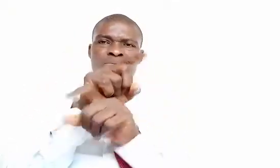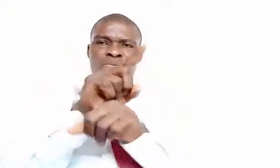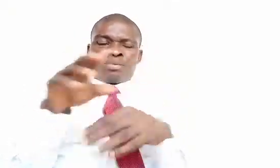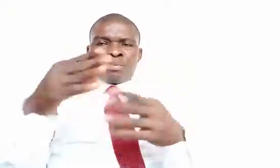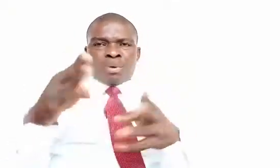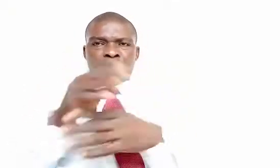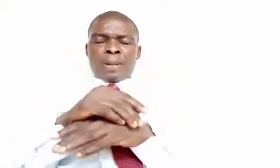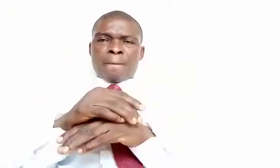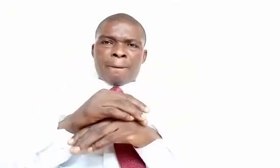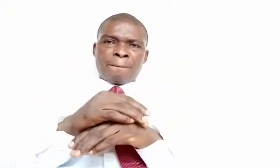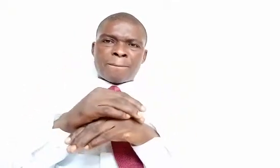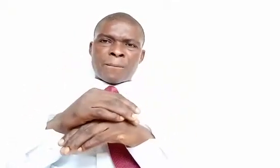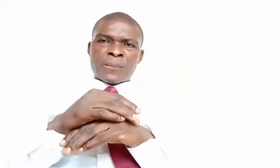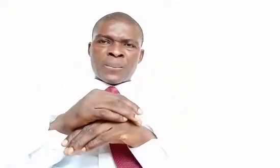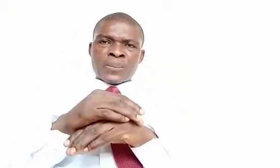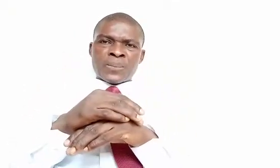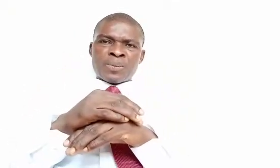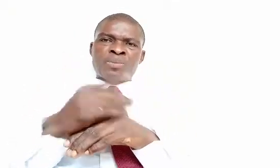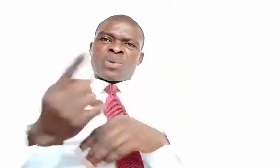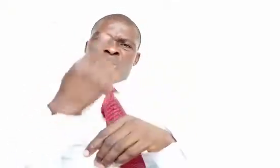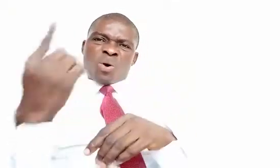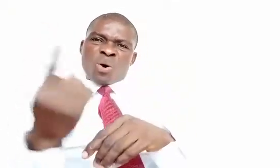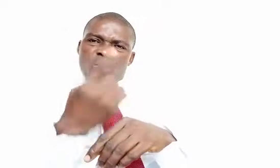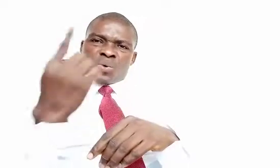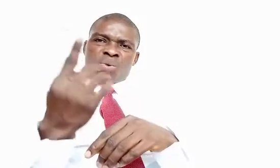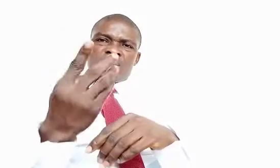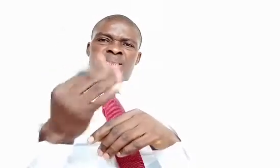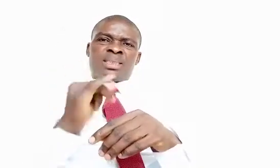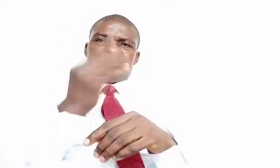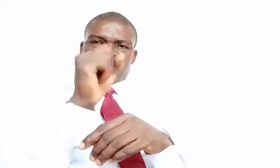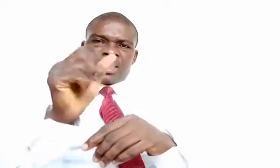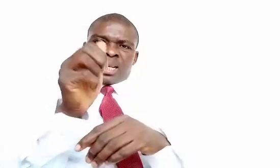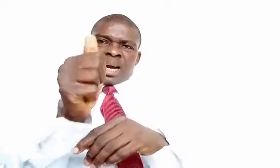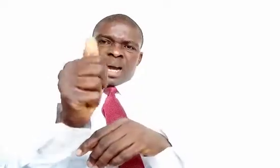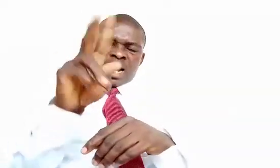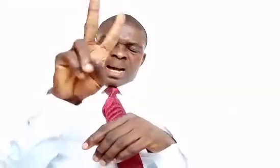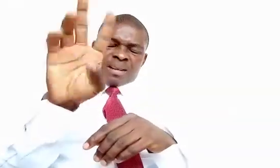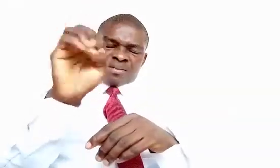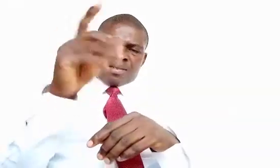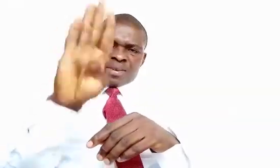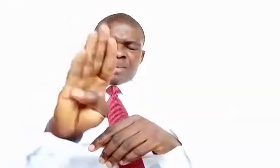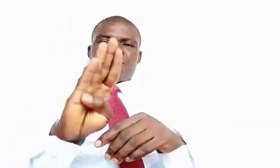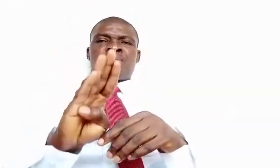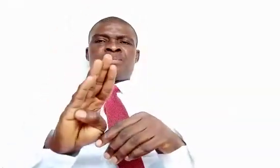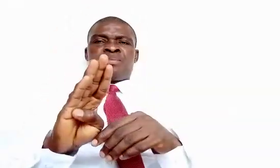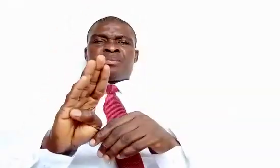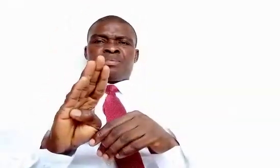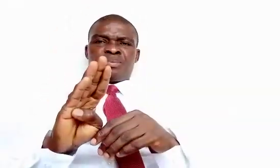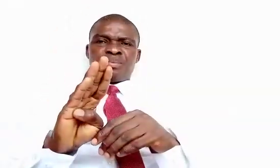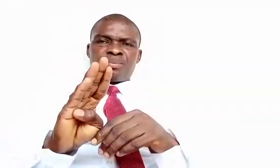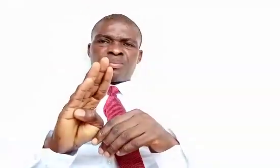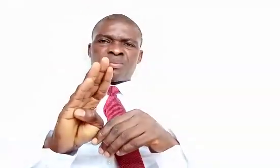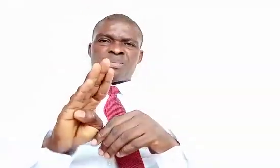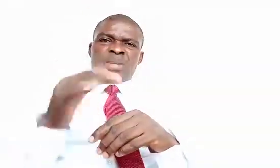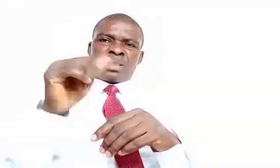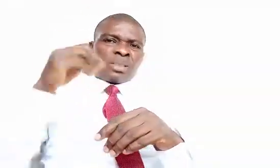football. Always is an adverb as it modifies the verb plays. The woman is